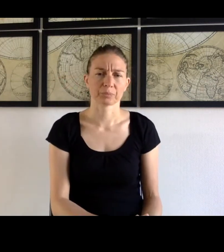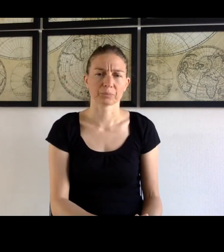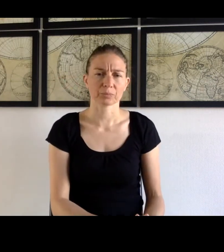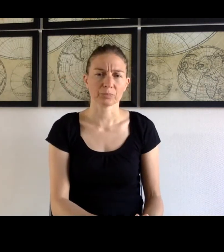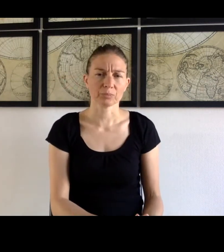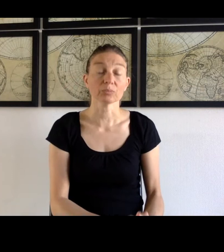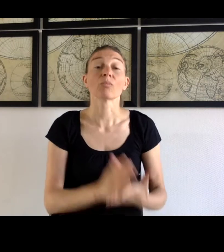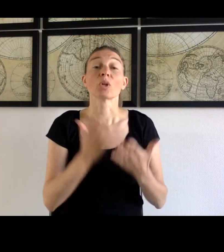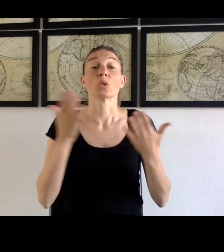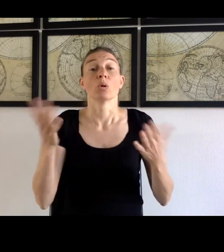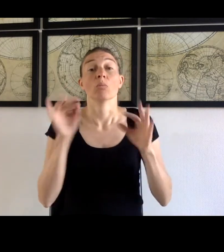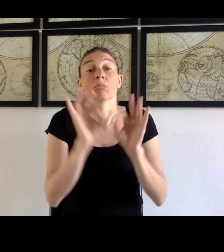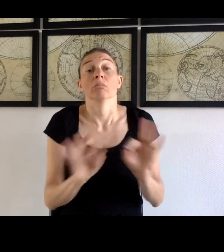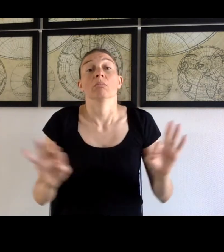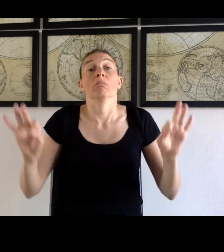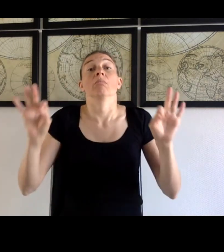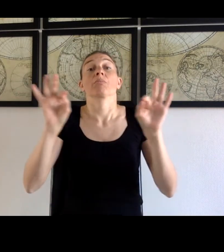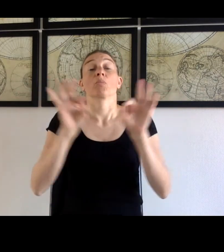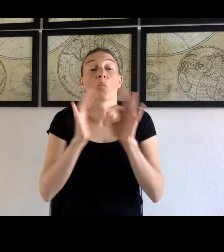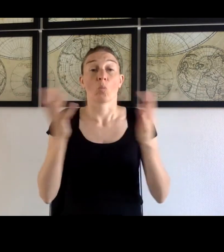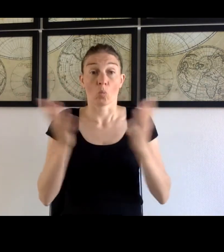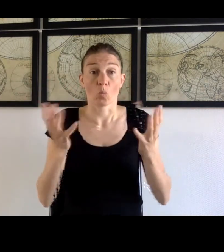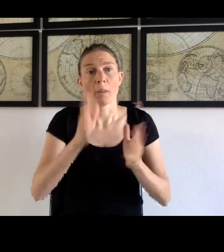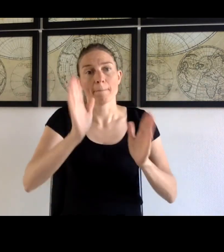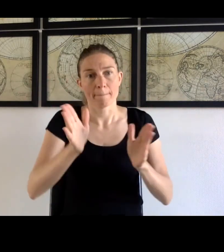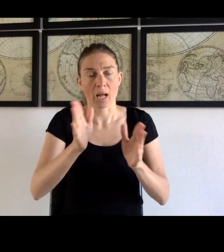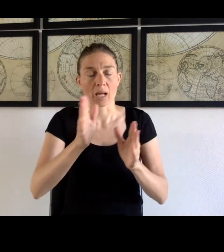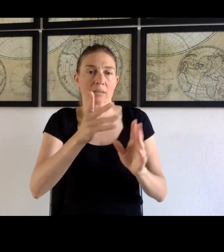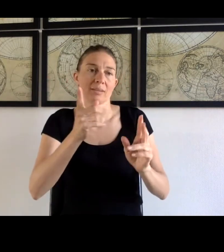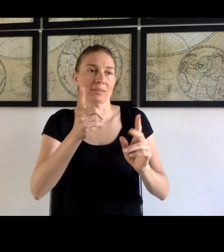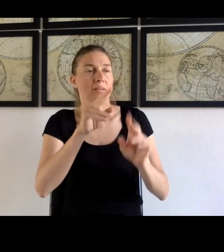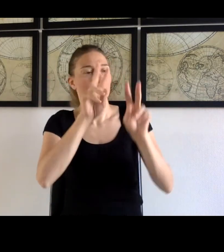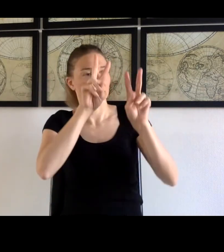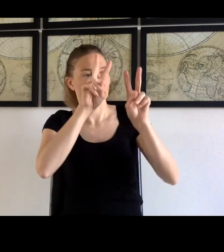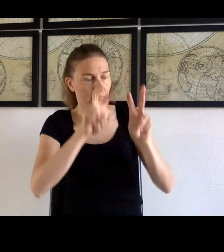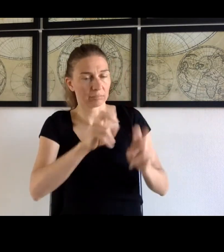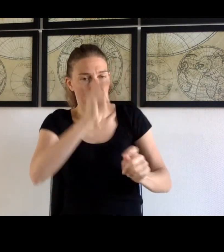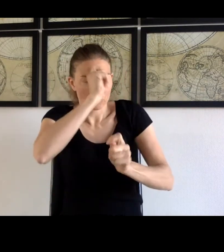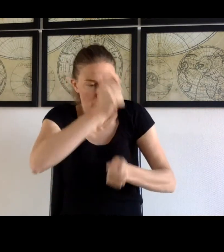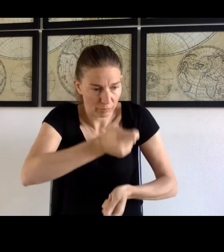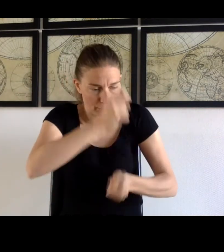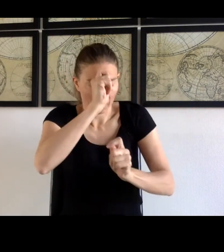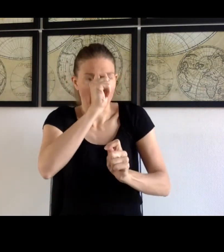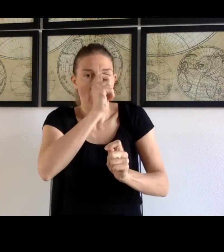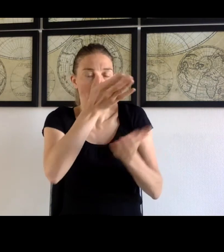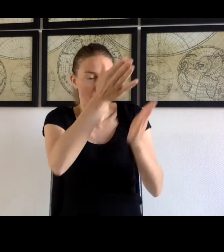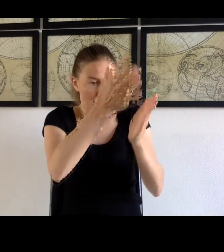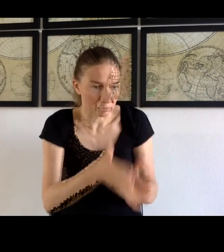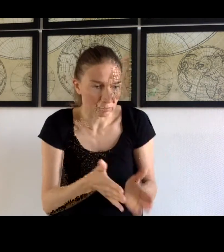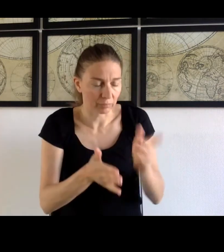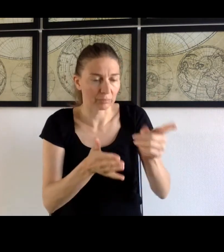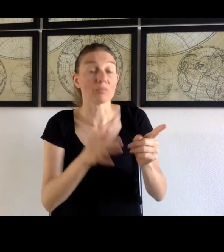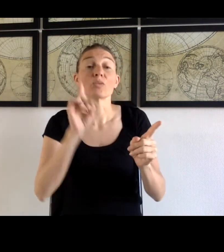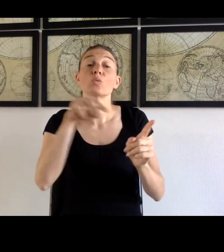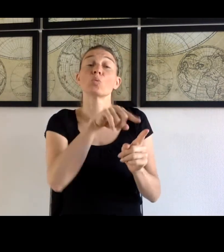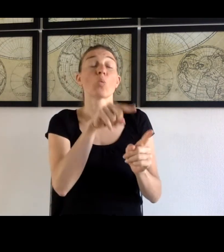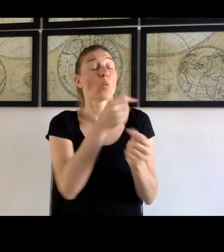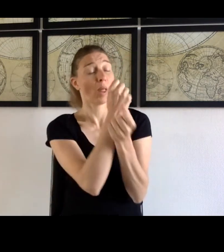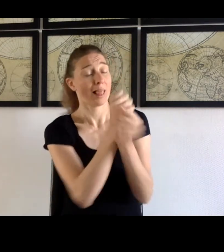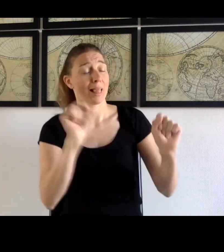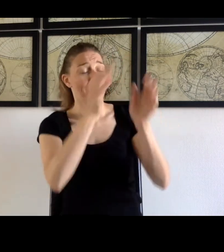of the rights of persons with disabilities. So while doing the assessment, of course, we have to respect the integrity of the person, the liberty of the person.